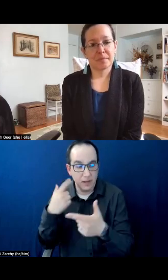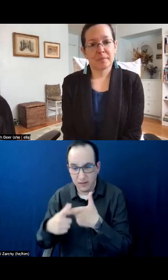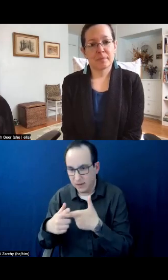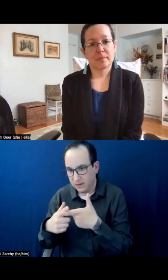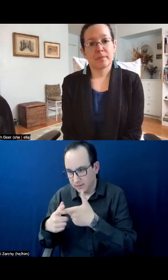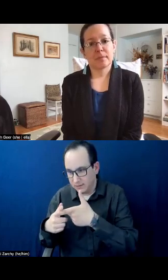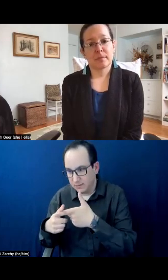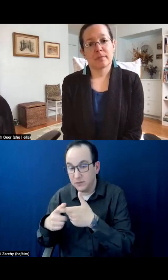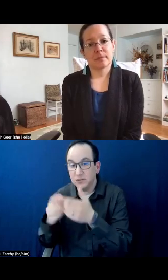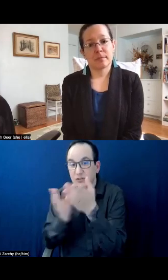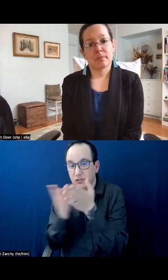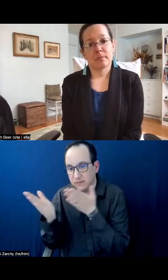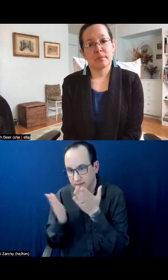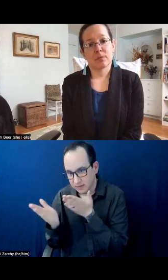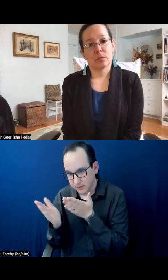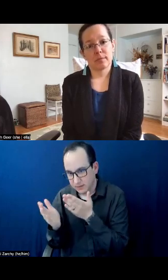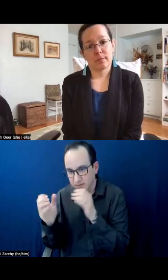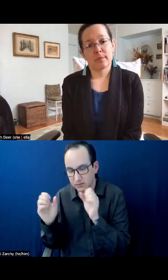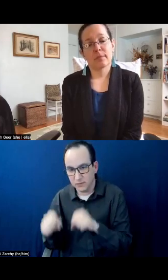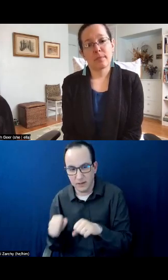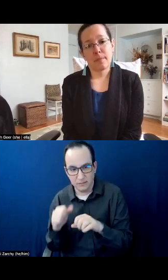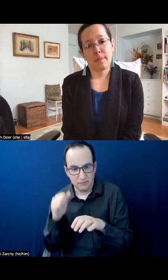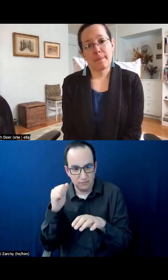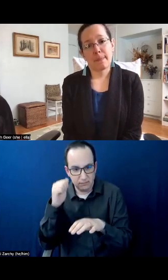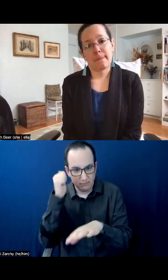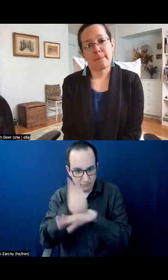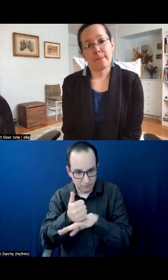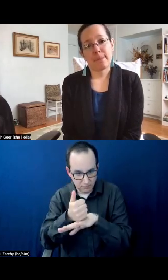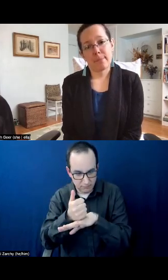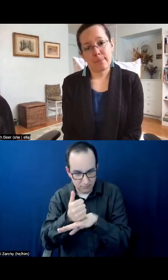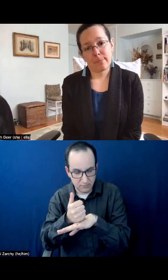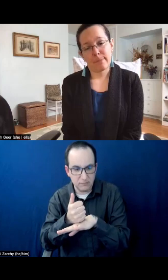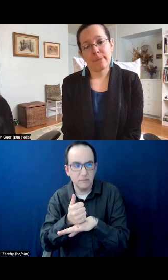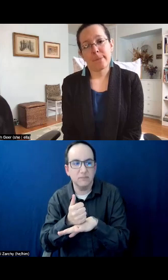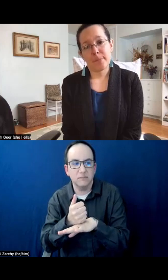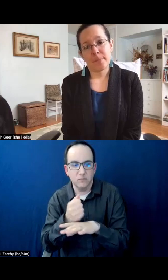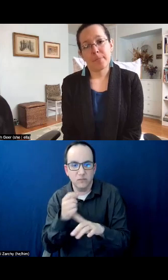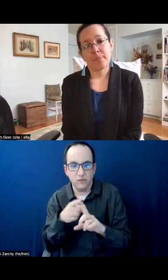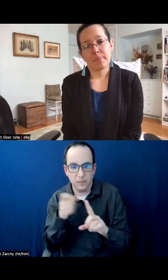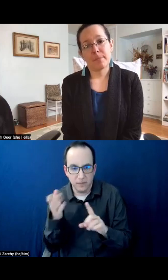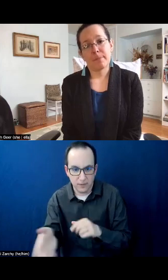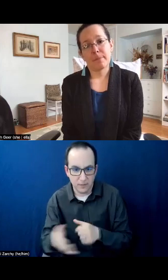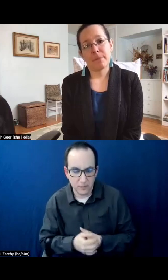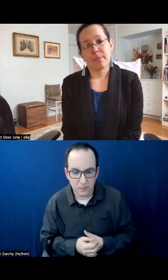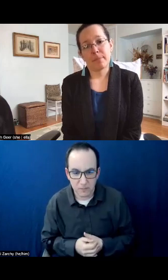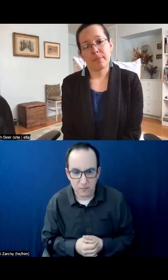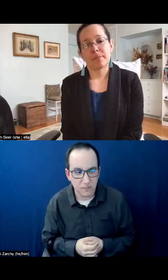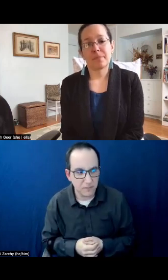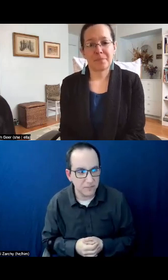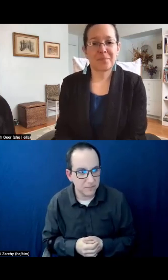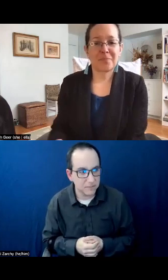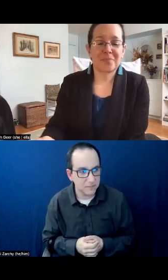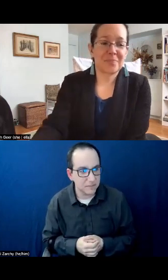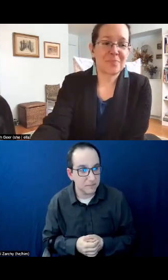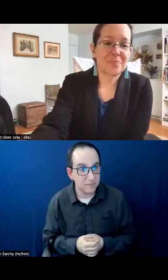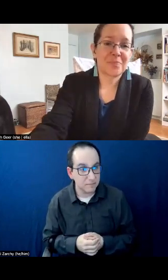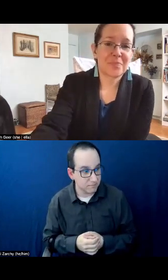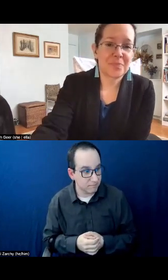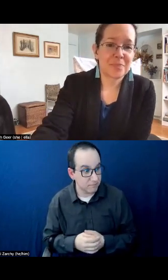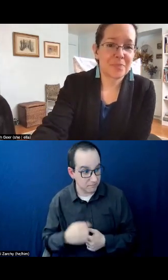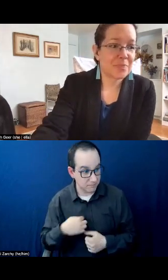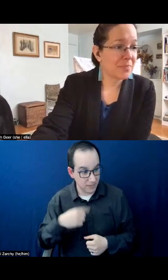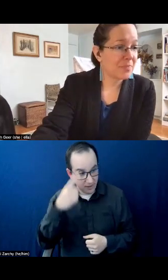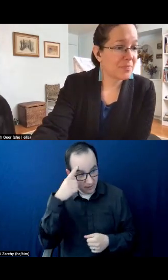and prioritize those significant areas, which then leads you to the services and placements that are needed.